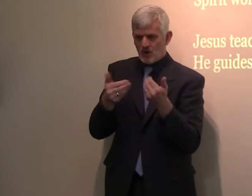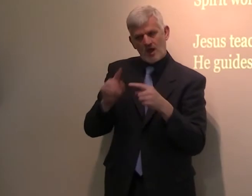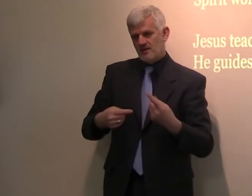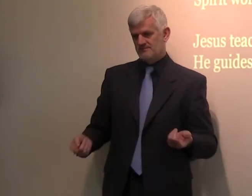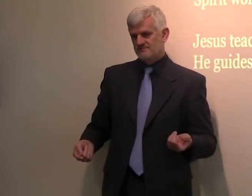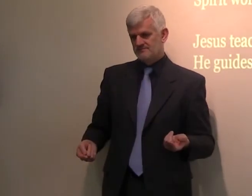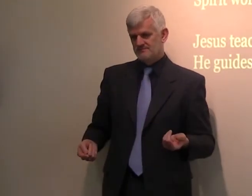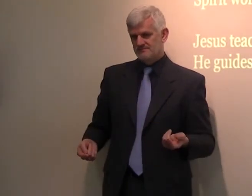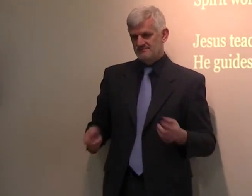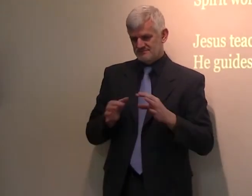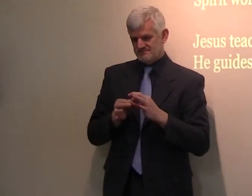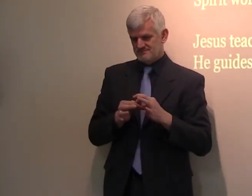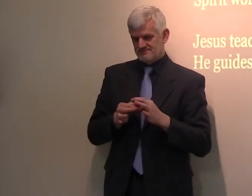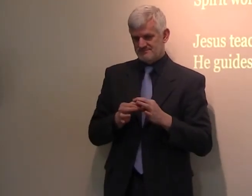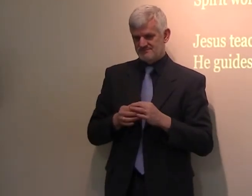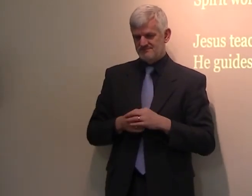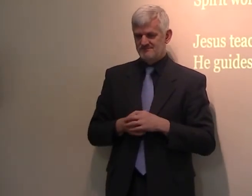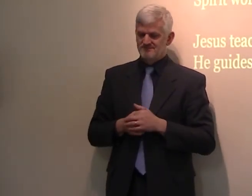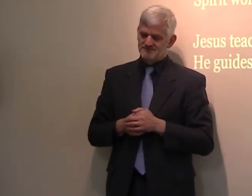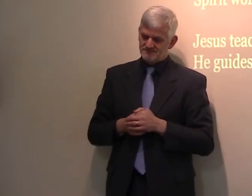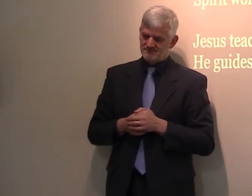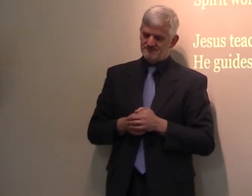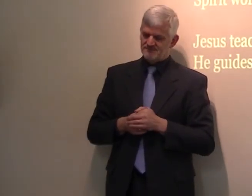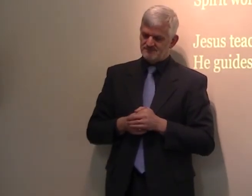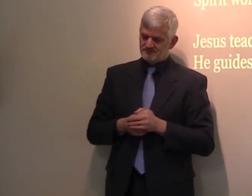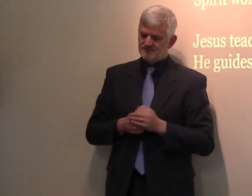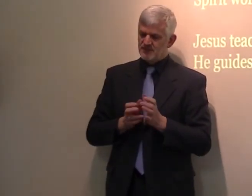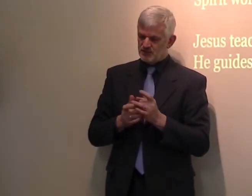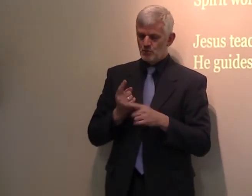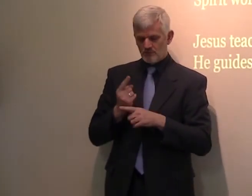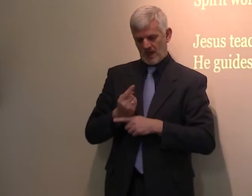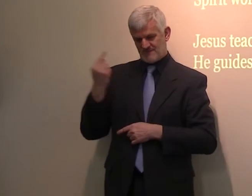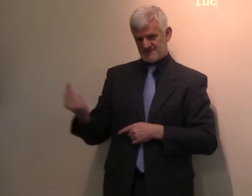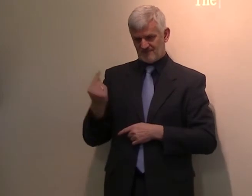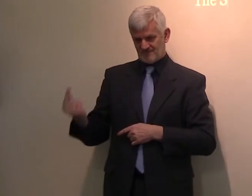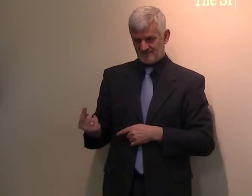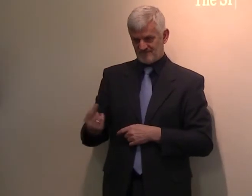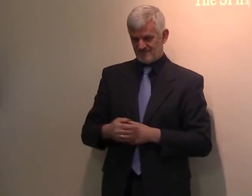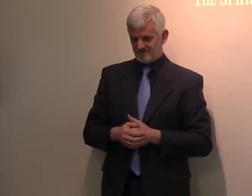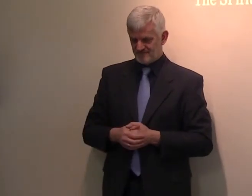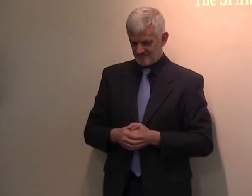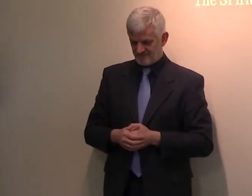first element or first description the Lord gave about himself to the Church of Sardis. And there is a